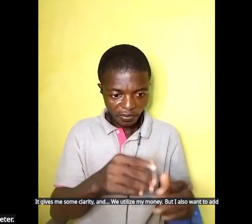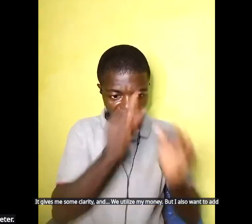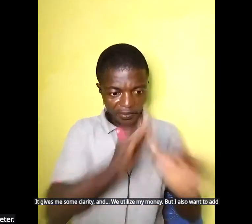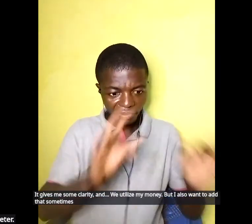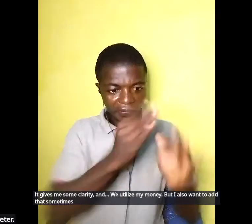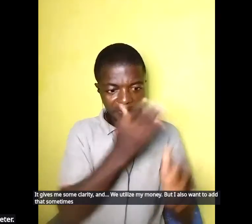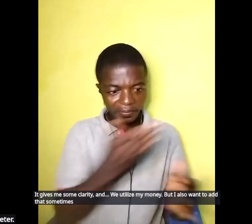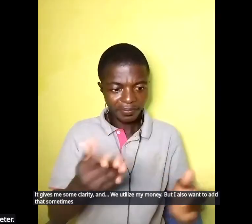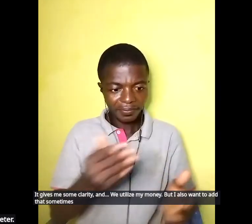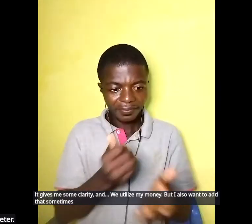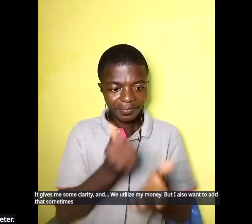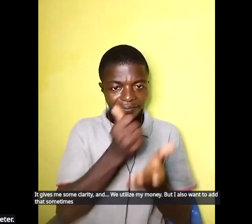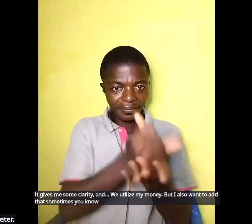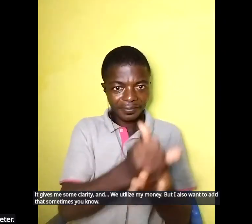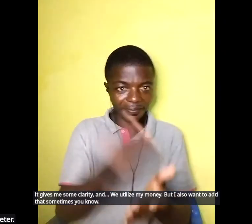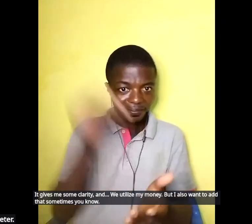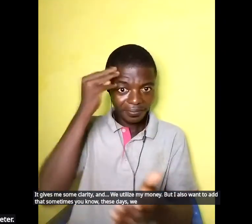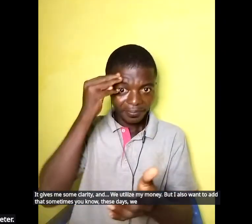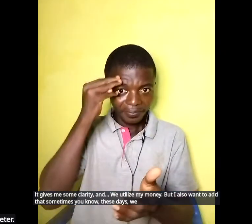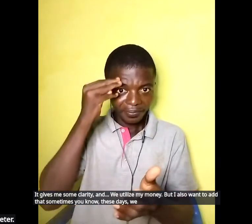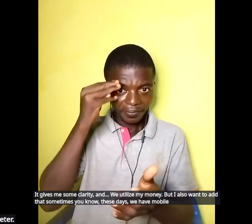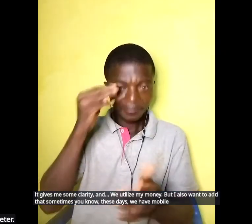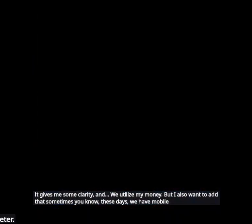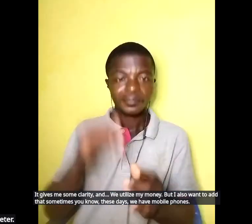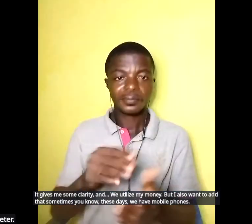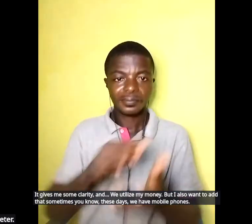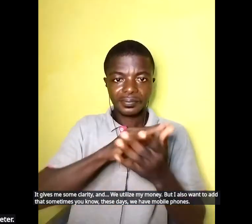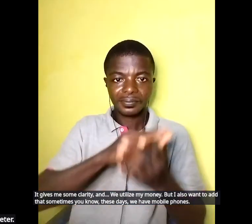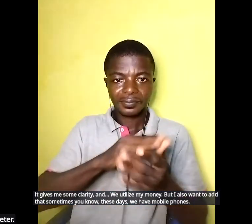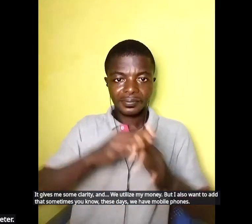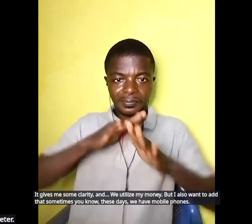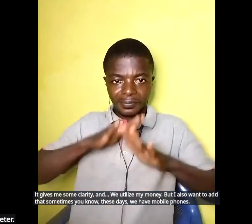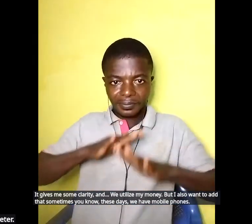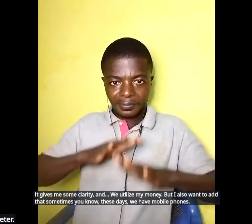sometimes, these days we have mobile phones.